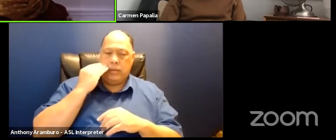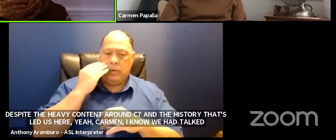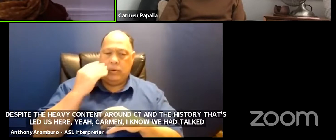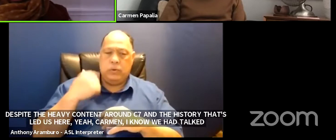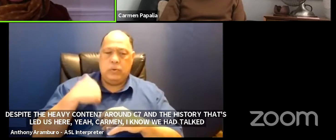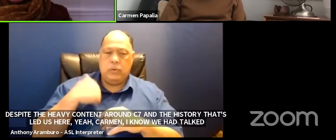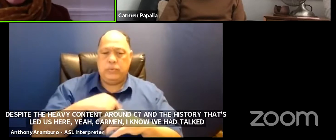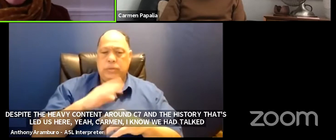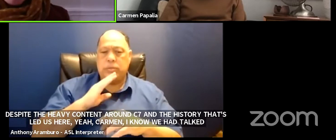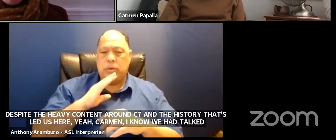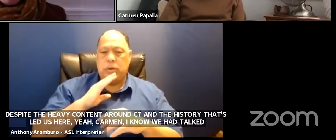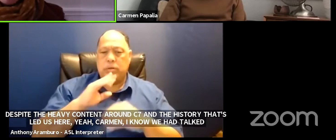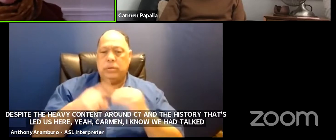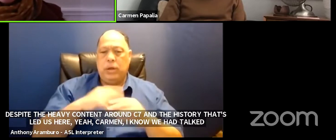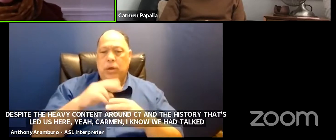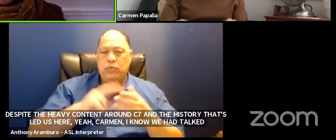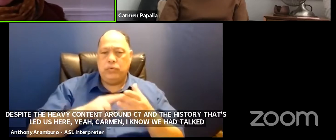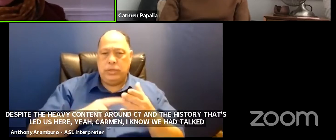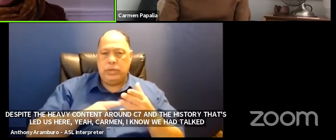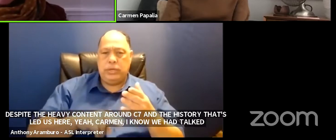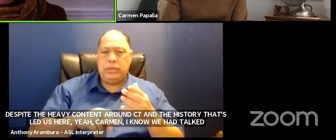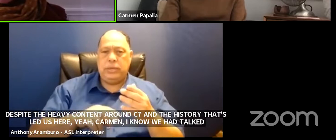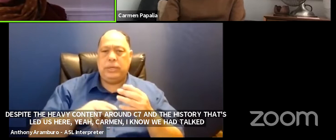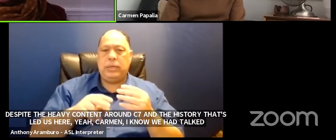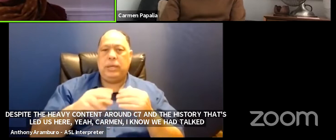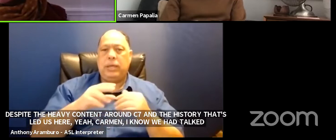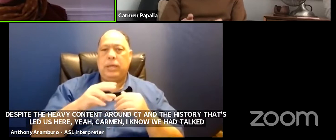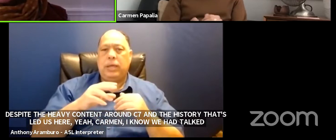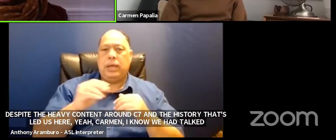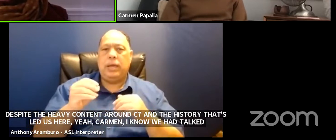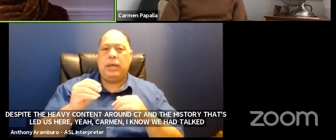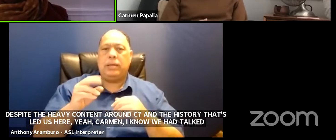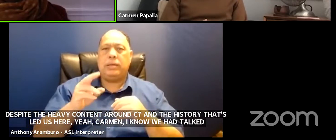essay written by Mia Mingus, and